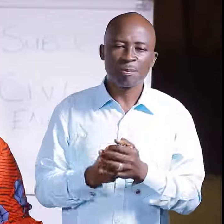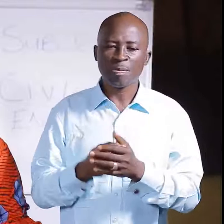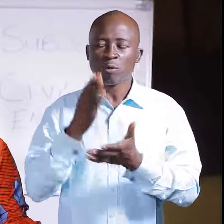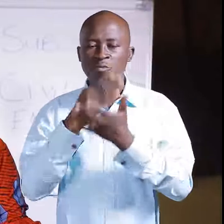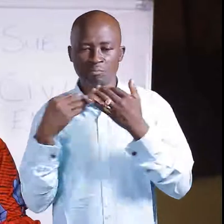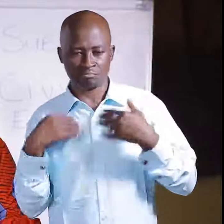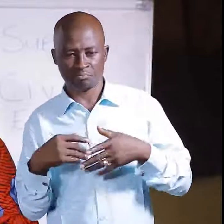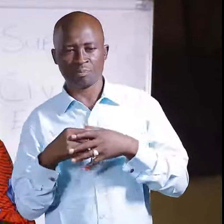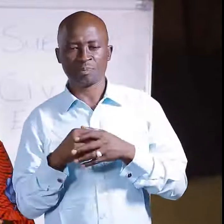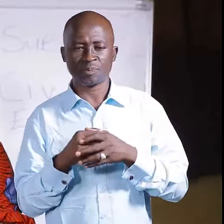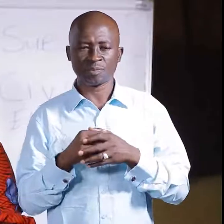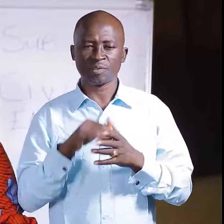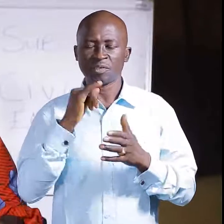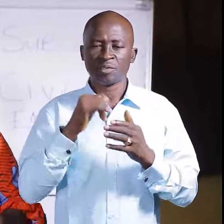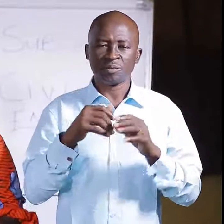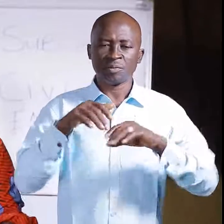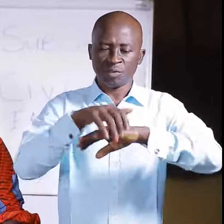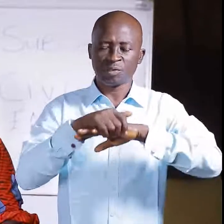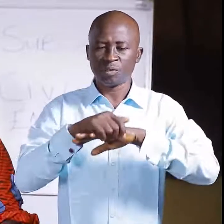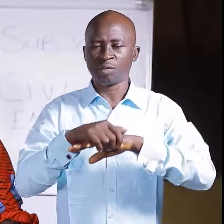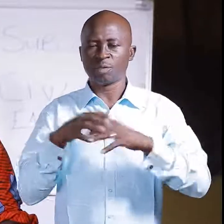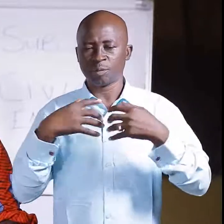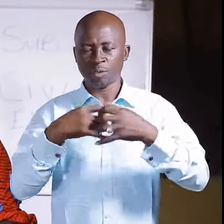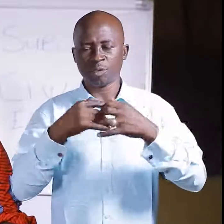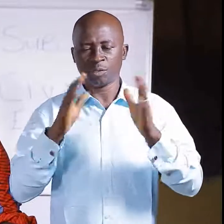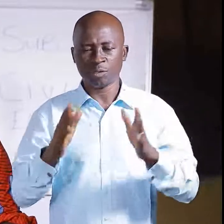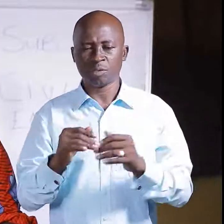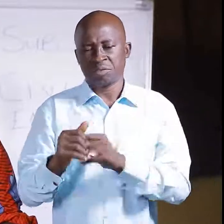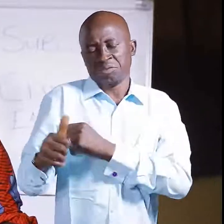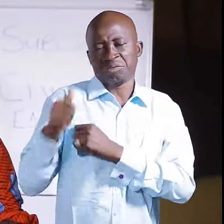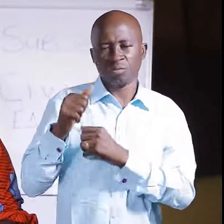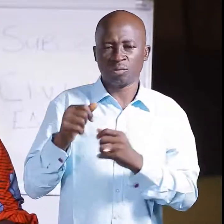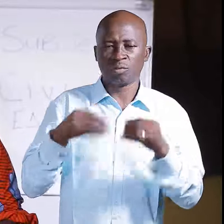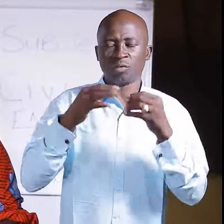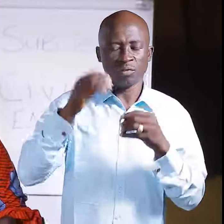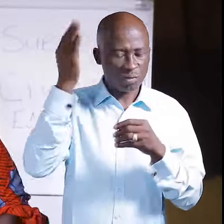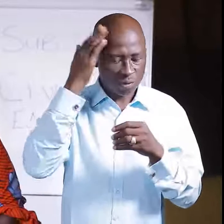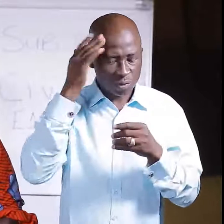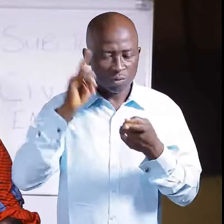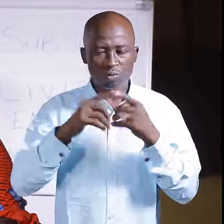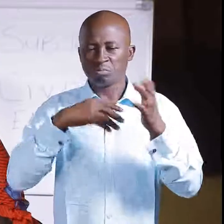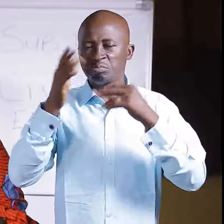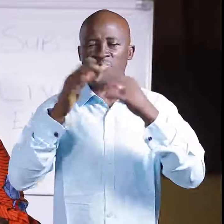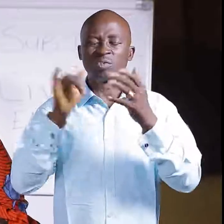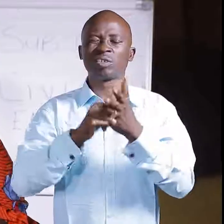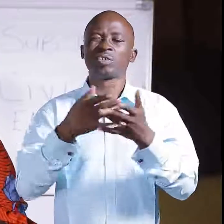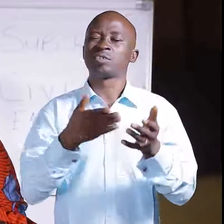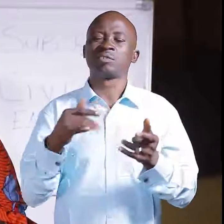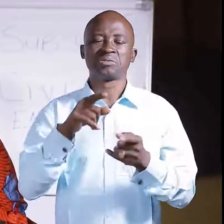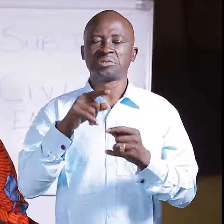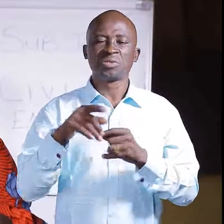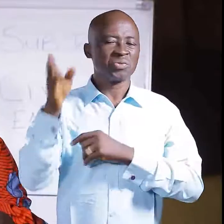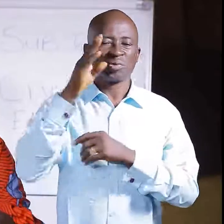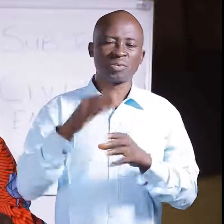is an engineer, he's not ready to sacrifice his own knowledge to build that. You find out that it will not be